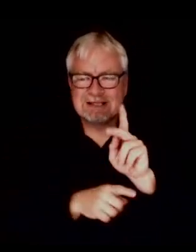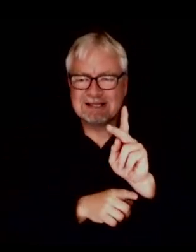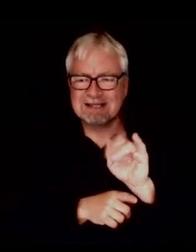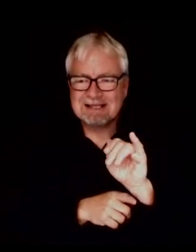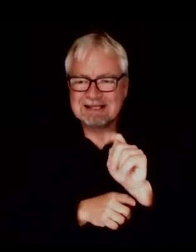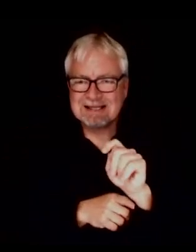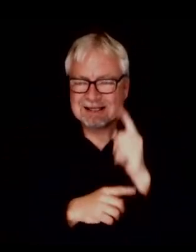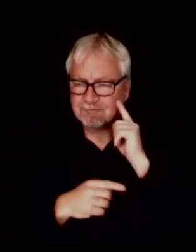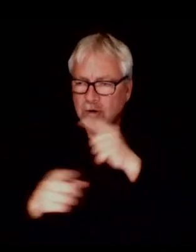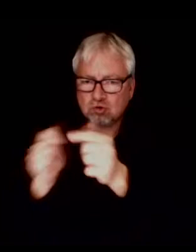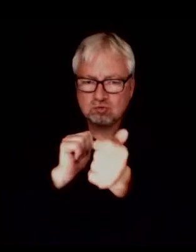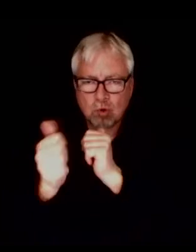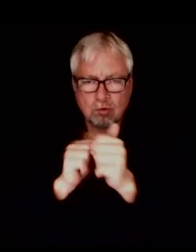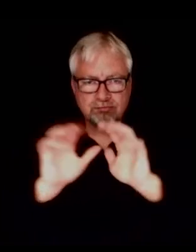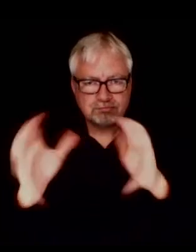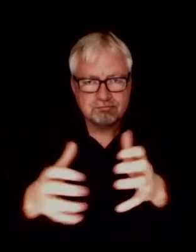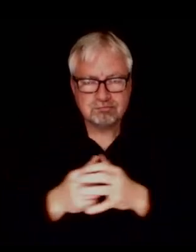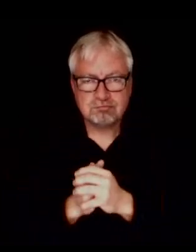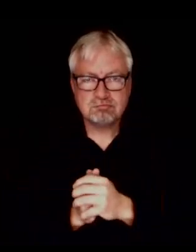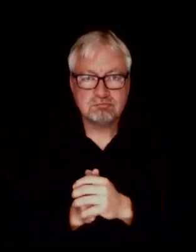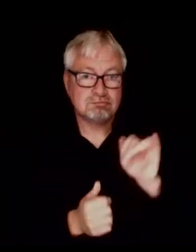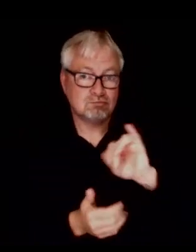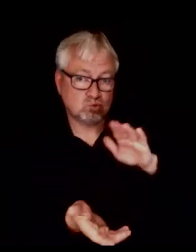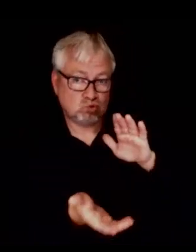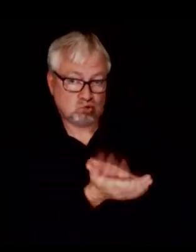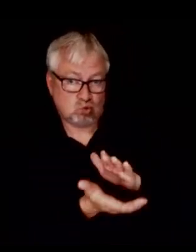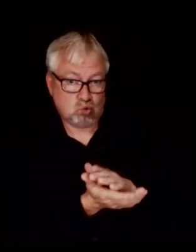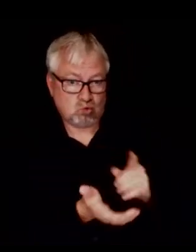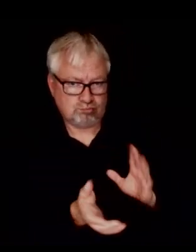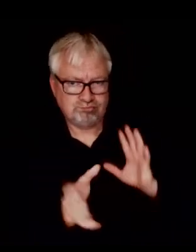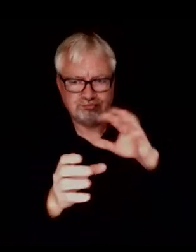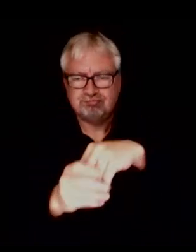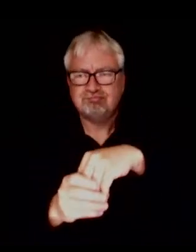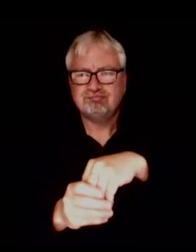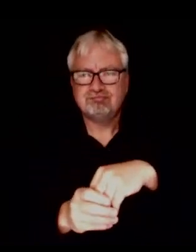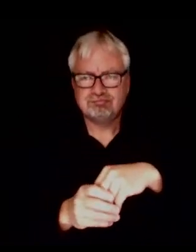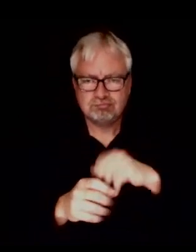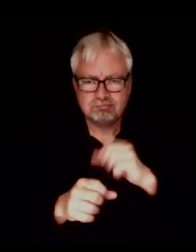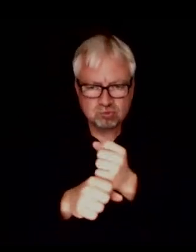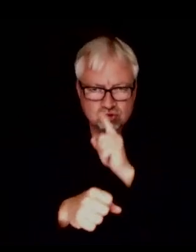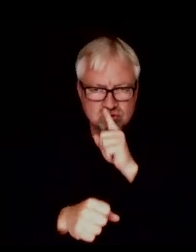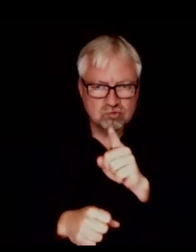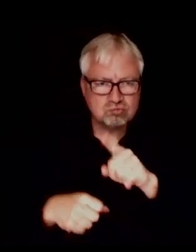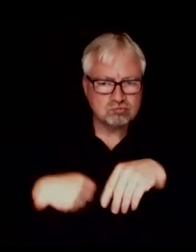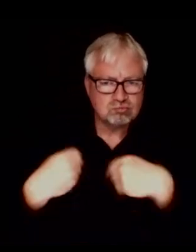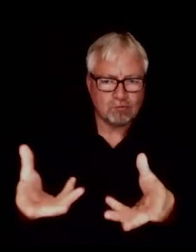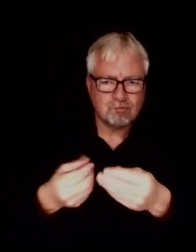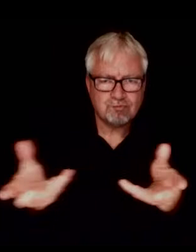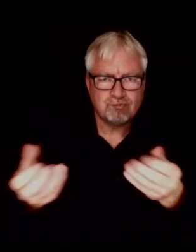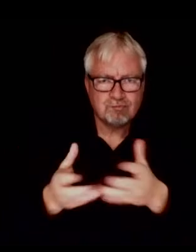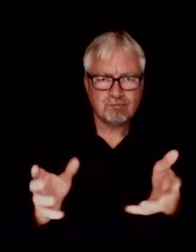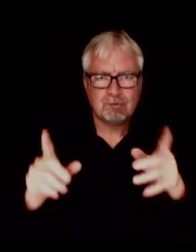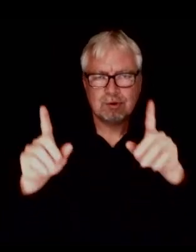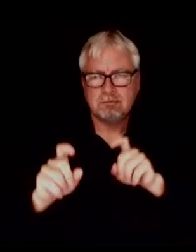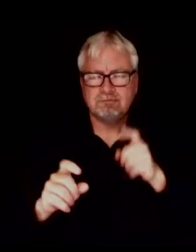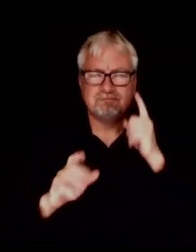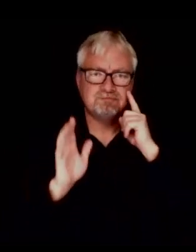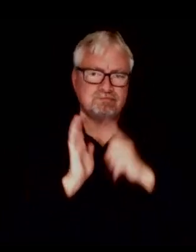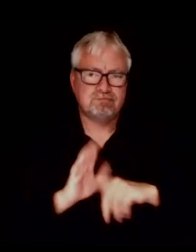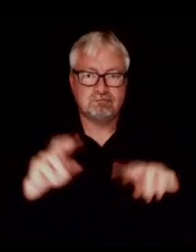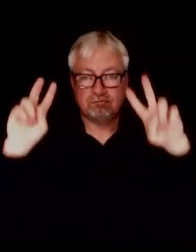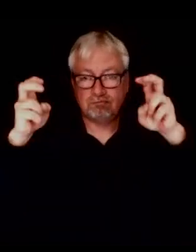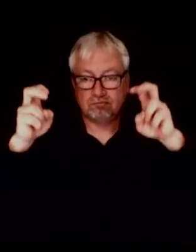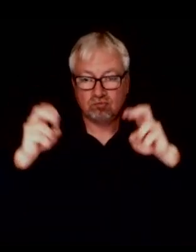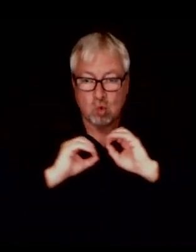to play a key role in promoting testing opportunities in each of their communities, such as the no barrier community testing sites that Commissioner Malcolm talked